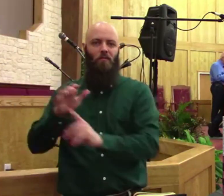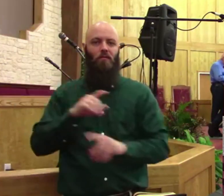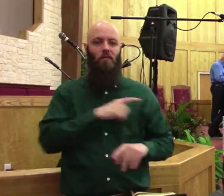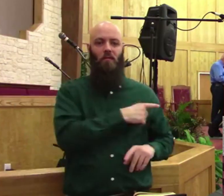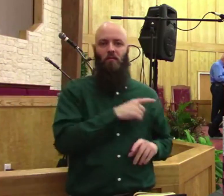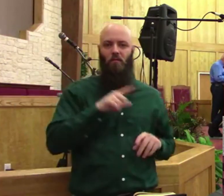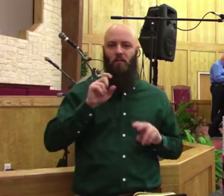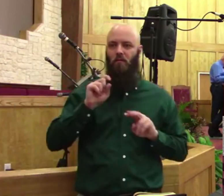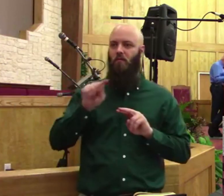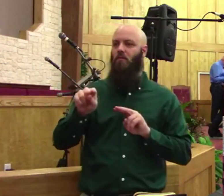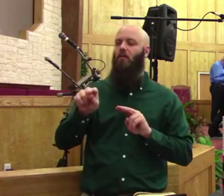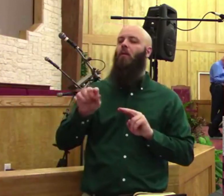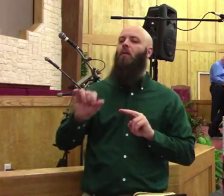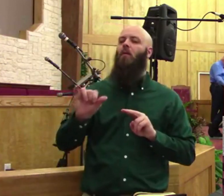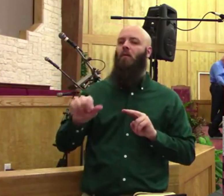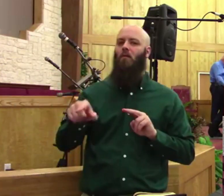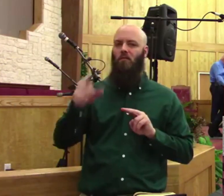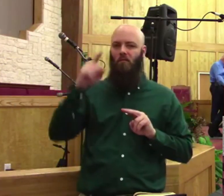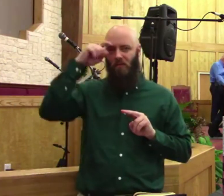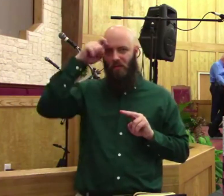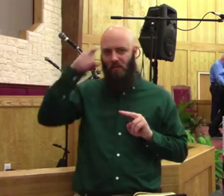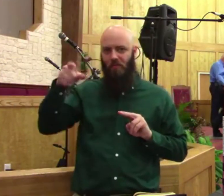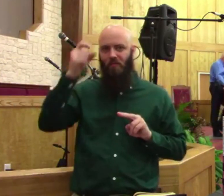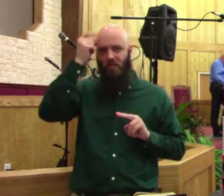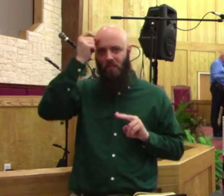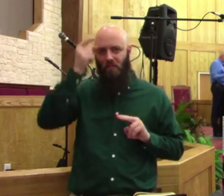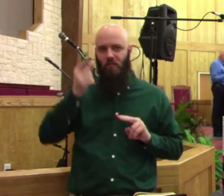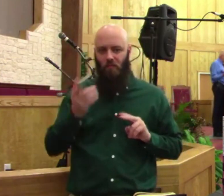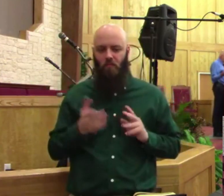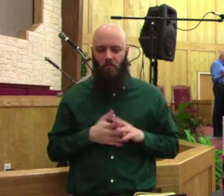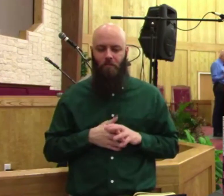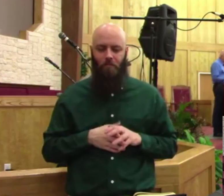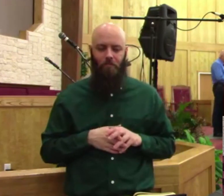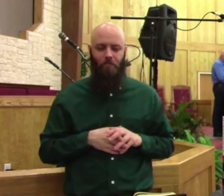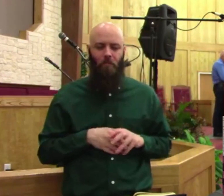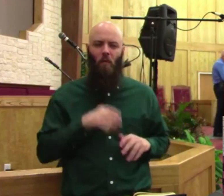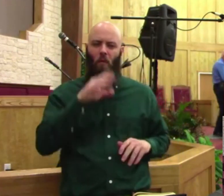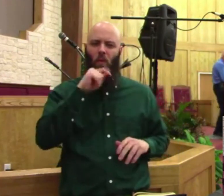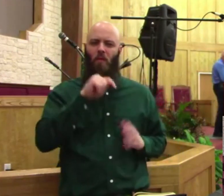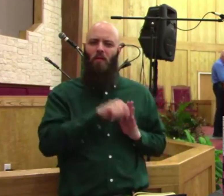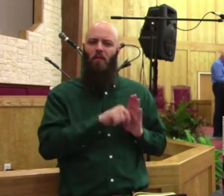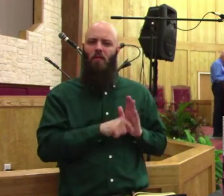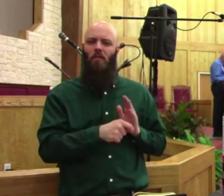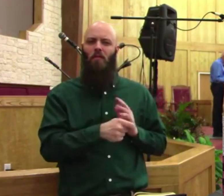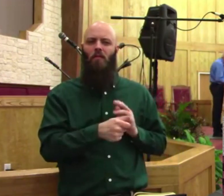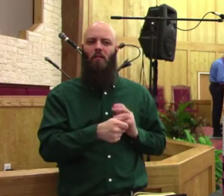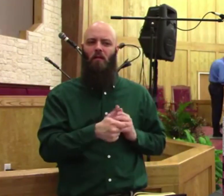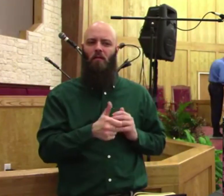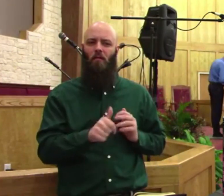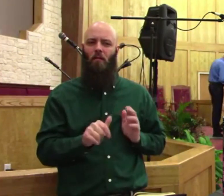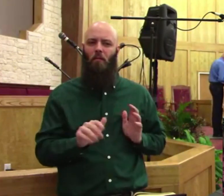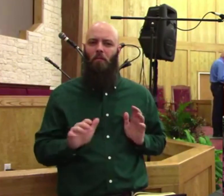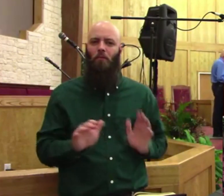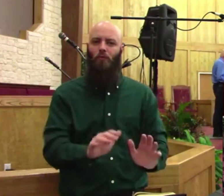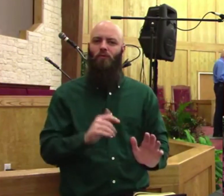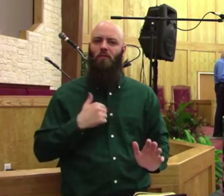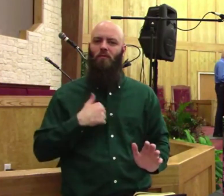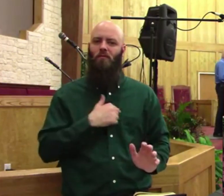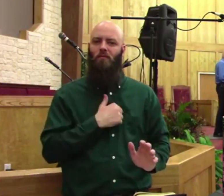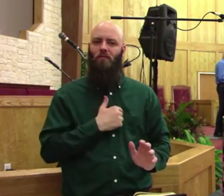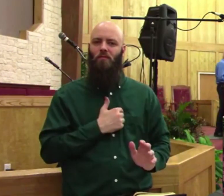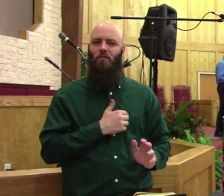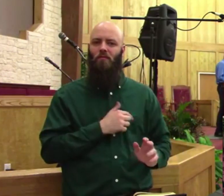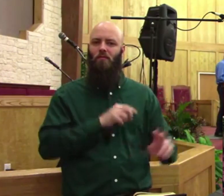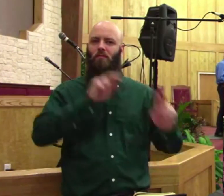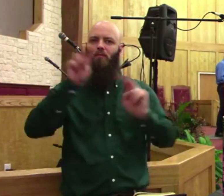wisdom and understanding. And you have this, the Old Testament kind of pushing us forward all the time to Christ. One of